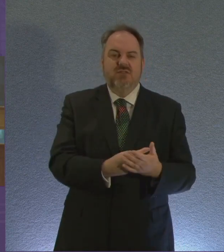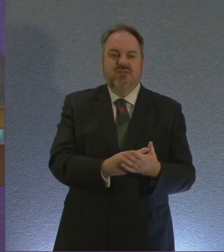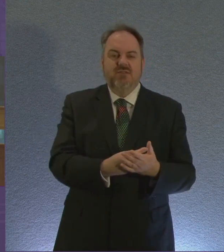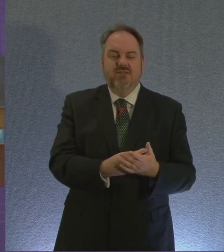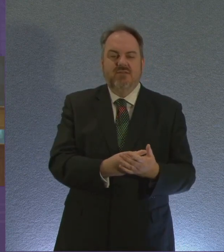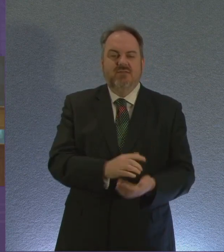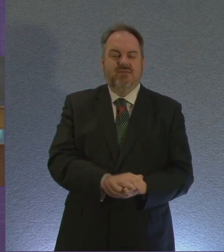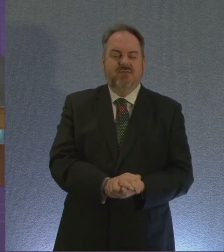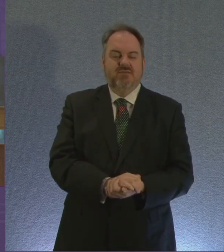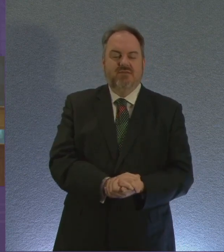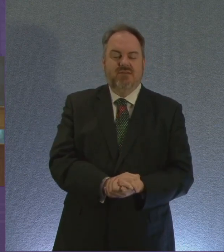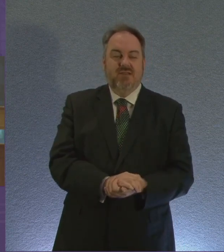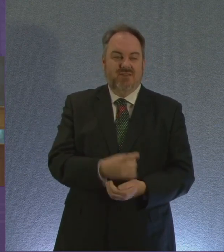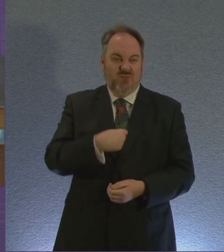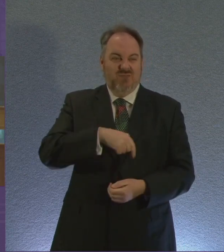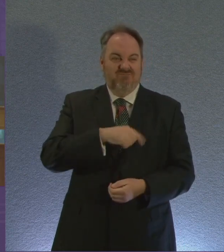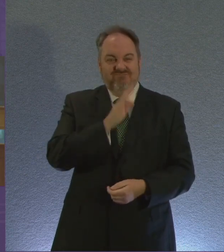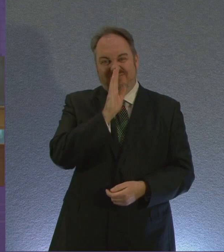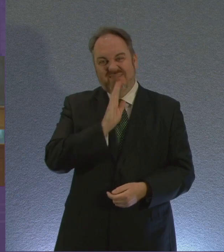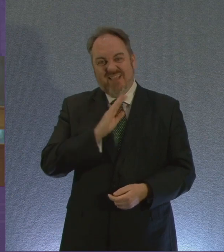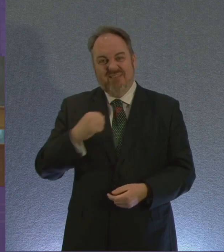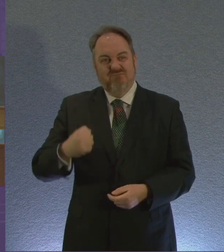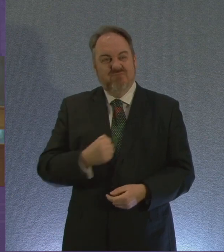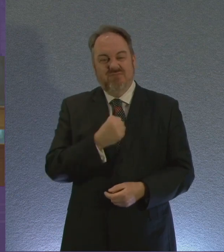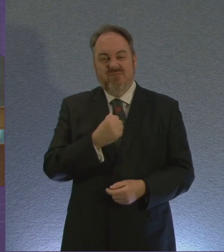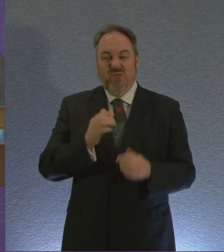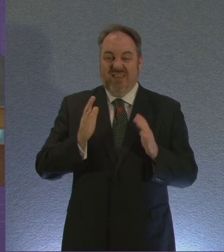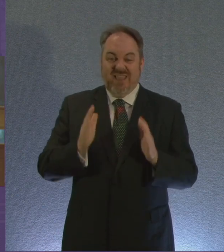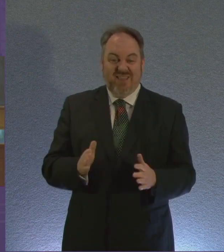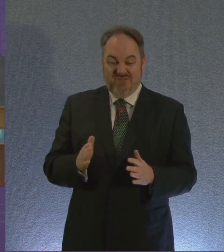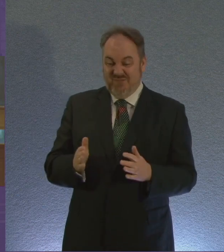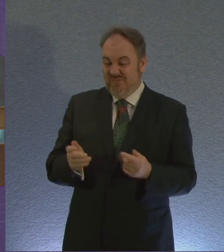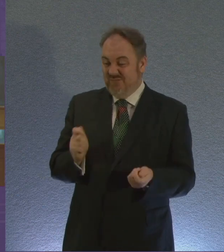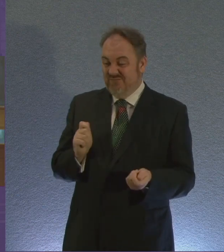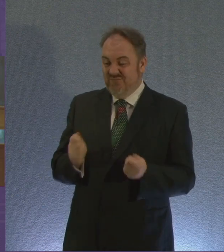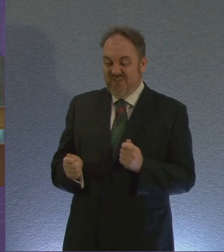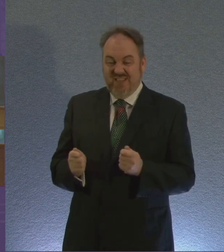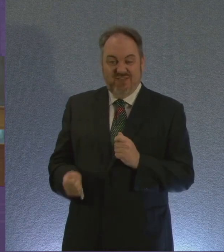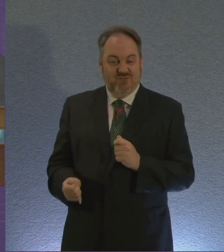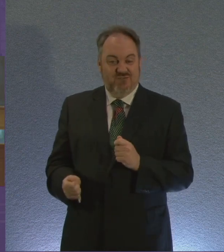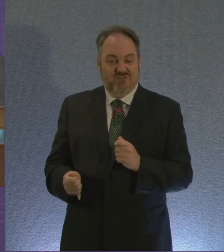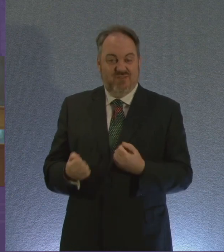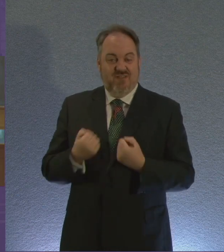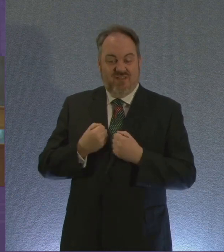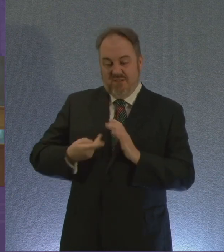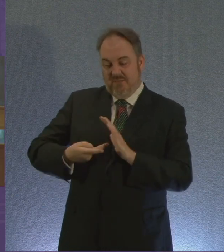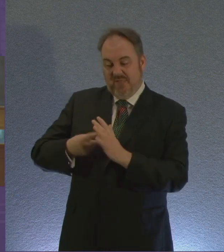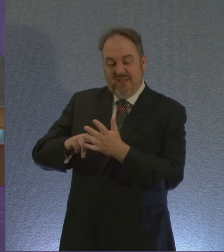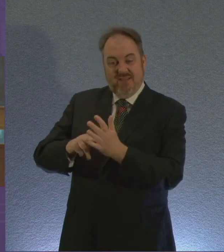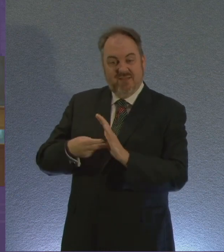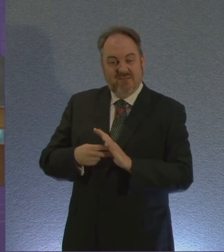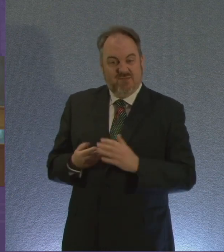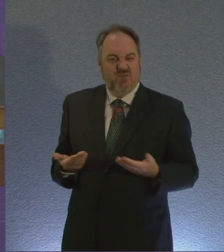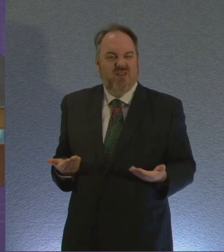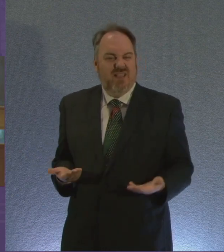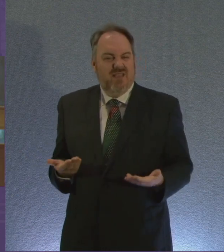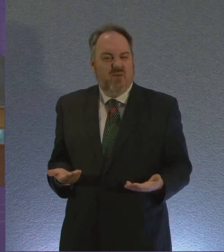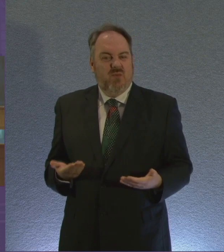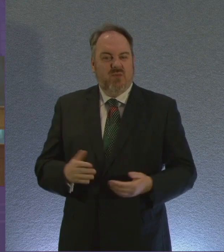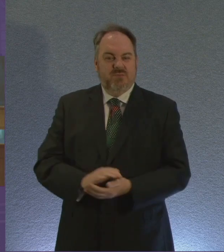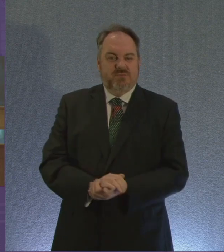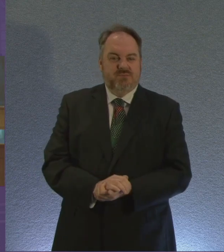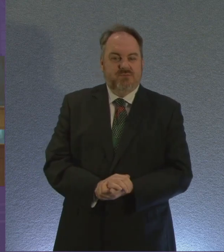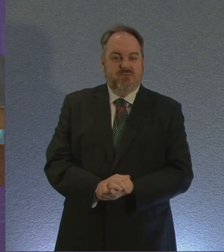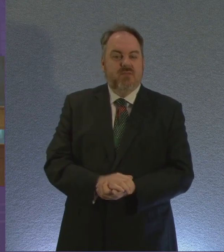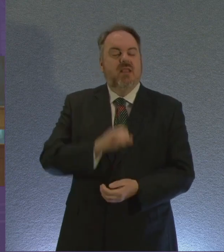that we all regret having to take these steps, and I do very much appreciate the work Social Security Scotland has put into this. Now, I accept that it will